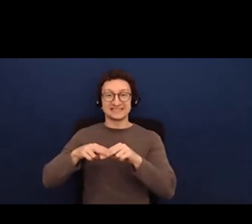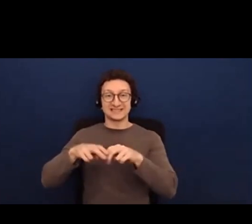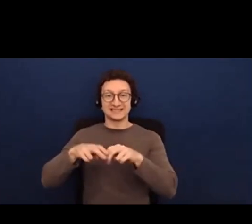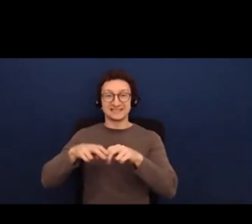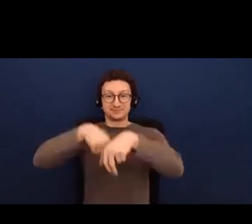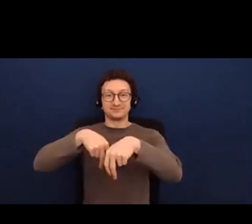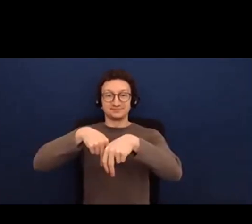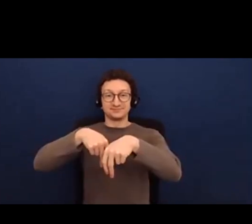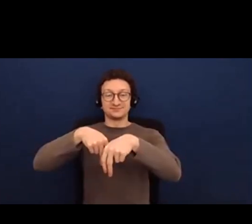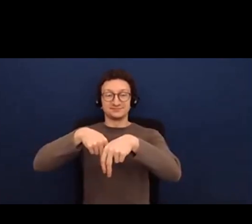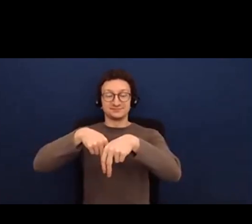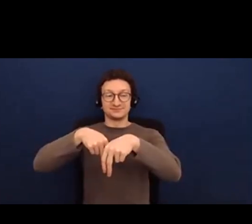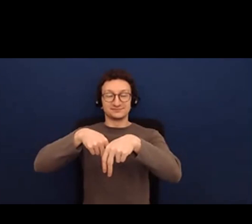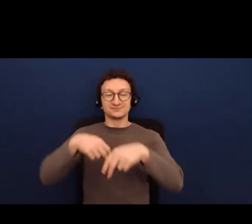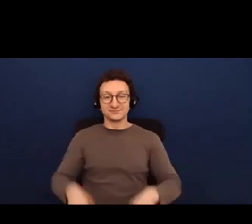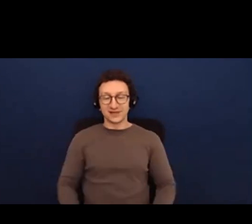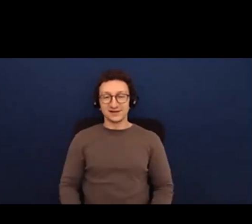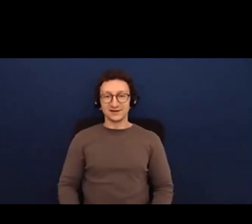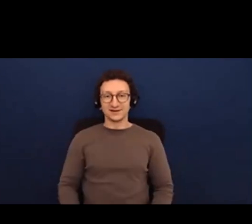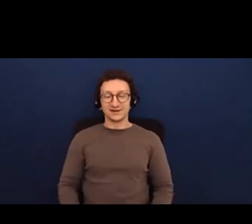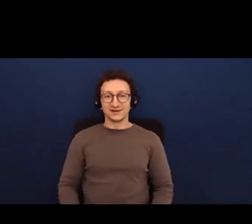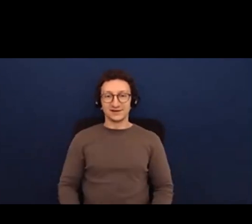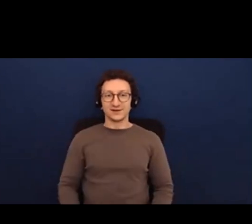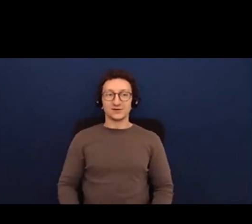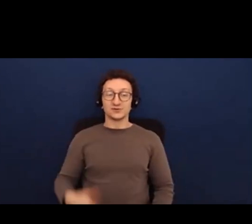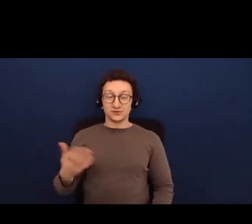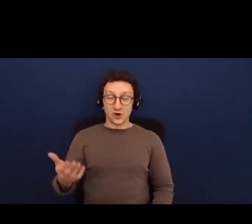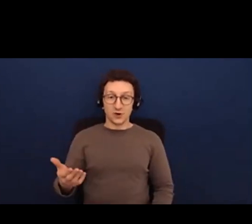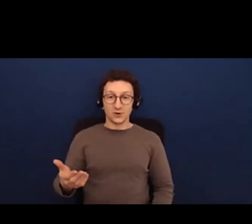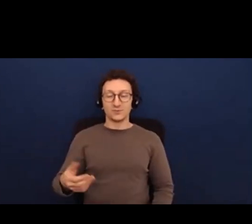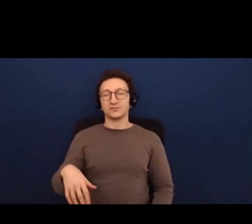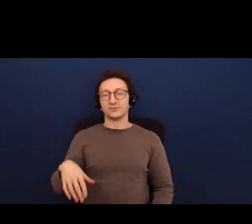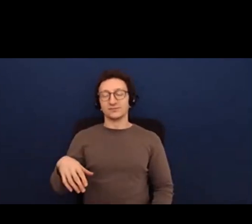two people could ride. And so Schechter would ride with her,